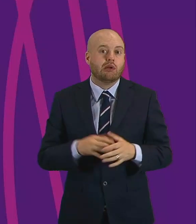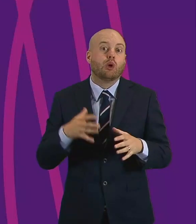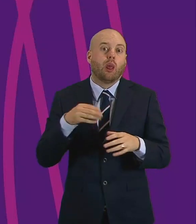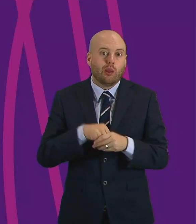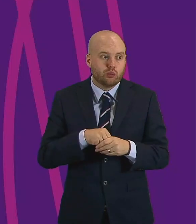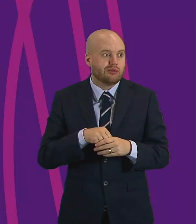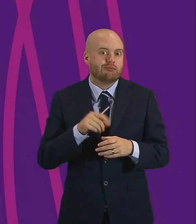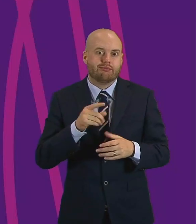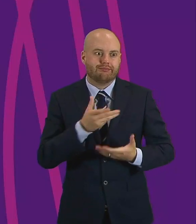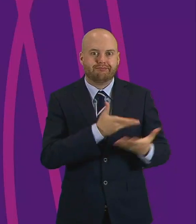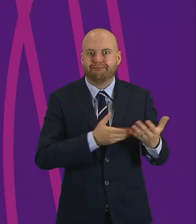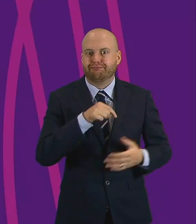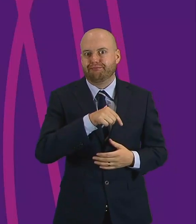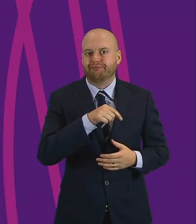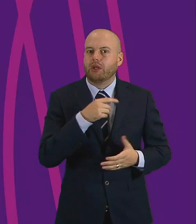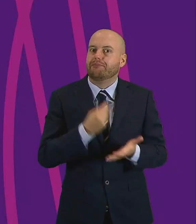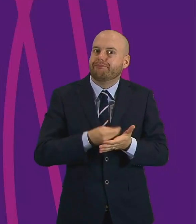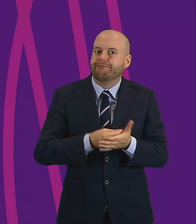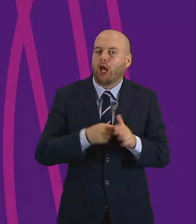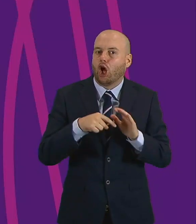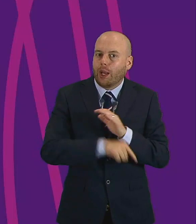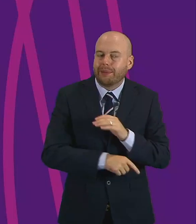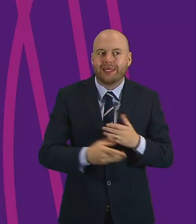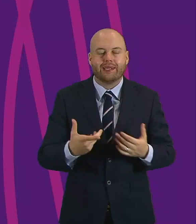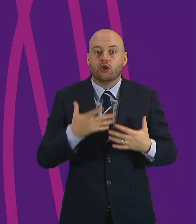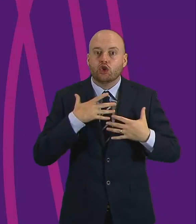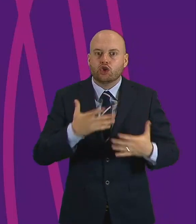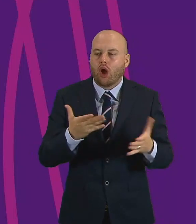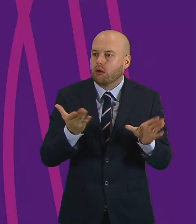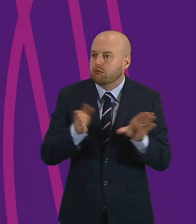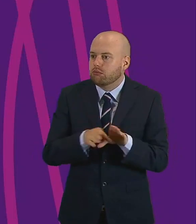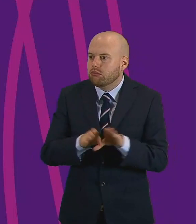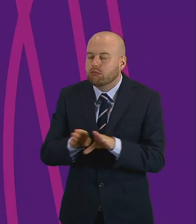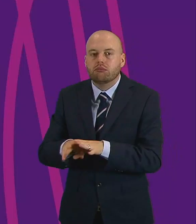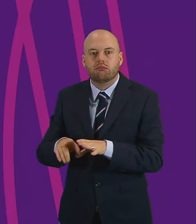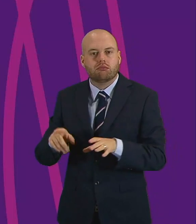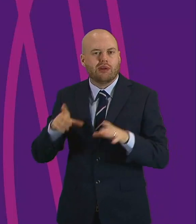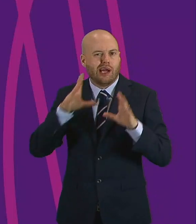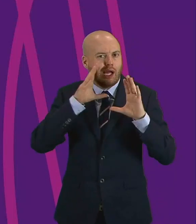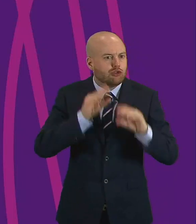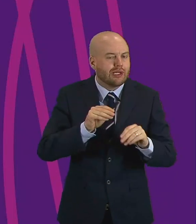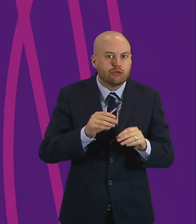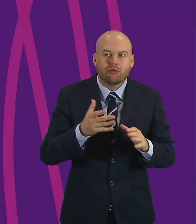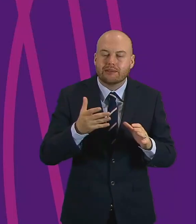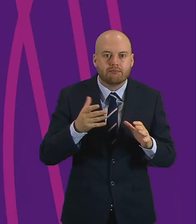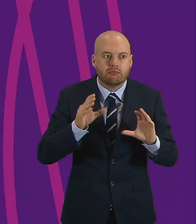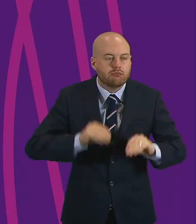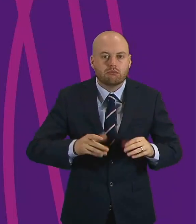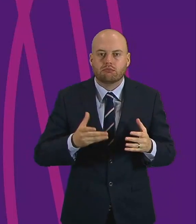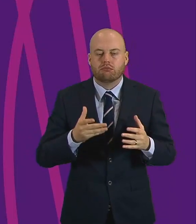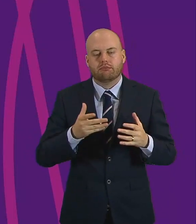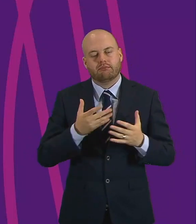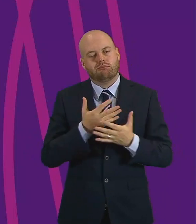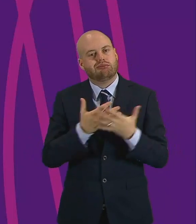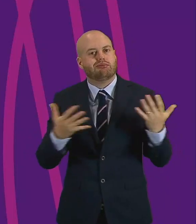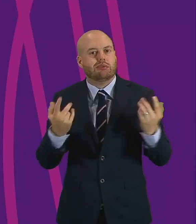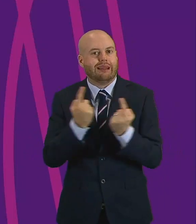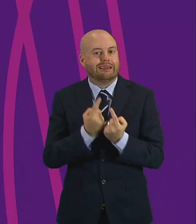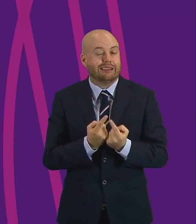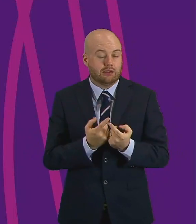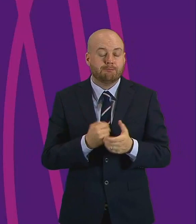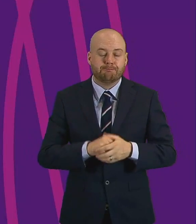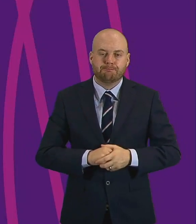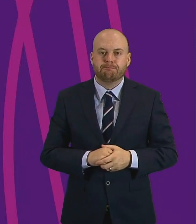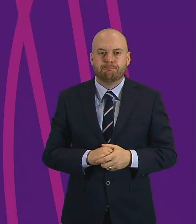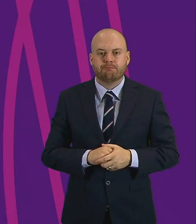closure, or ensuring that our children continue to receive the best education they can in the circumstances. And the financial support offered